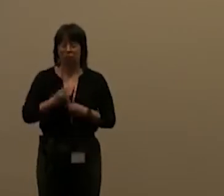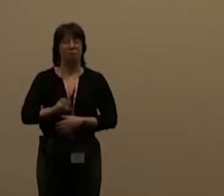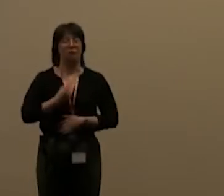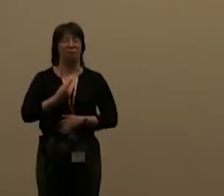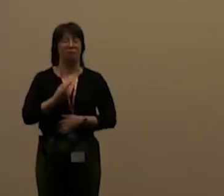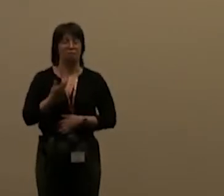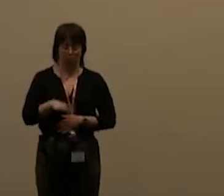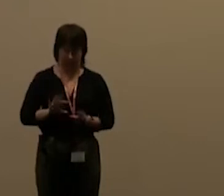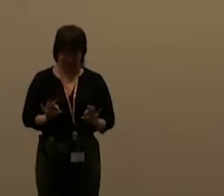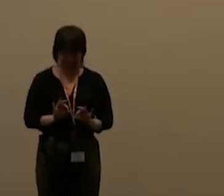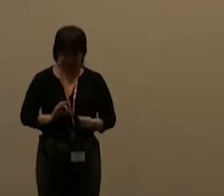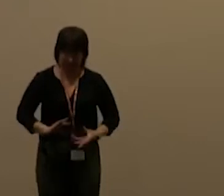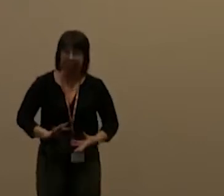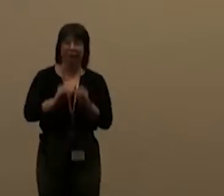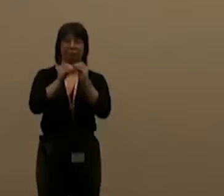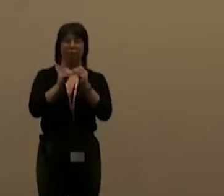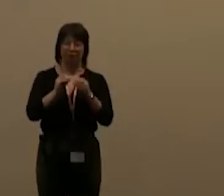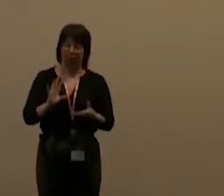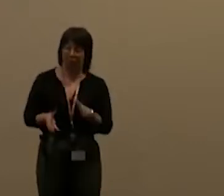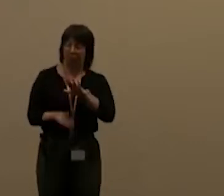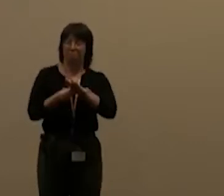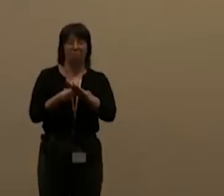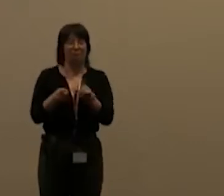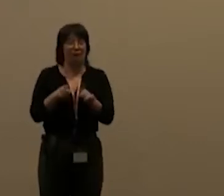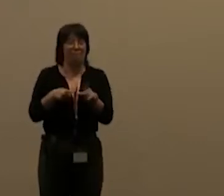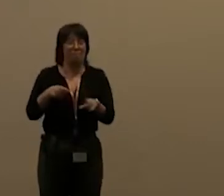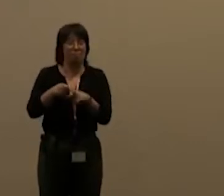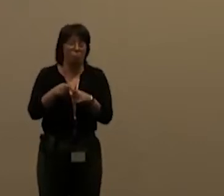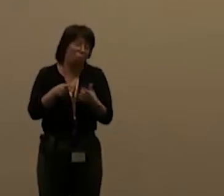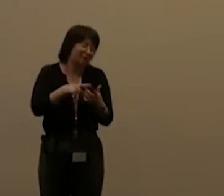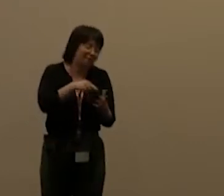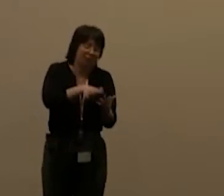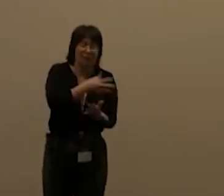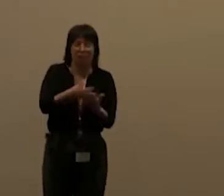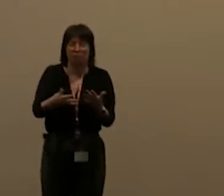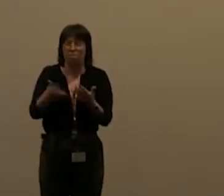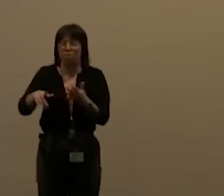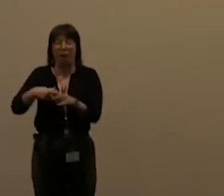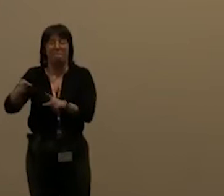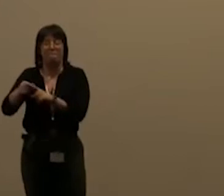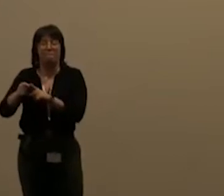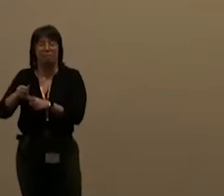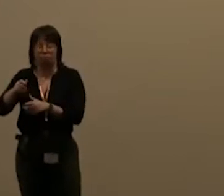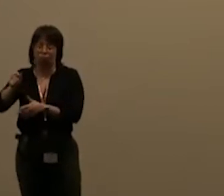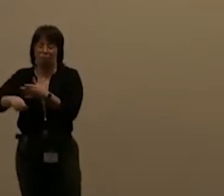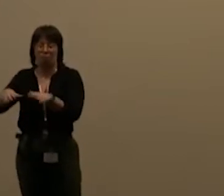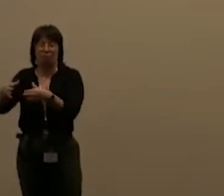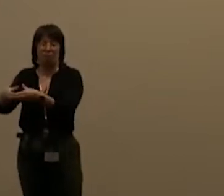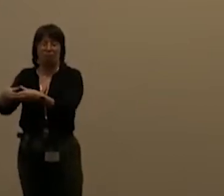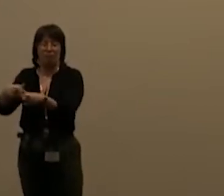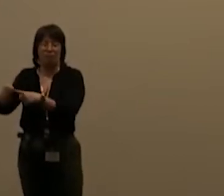here. Installed apps is if we use one of those templates or install an app from the App Store, they're going to show in this installed app